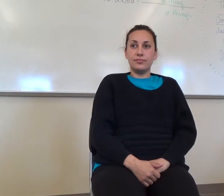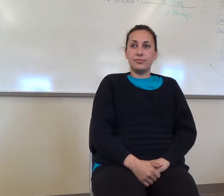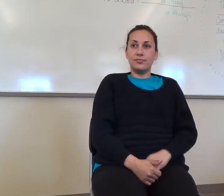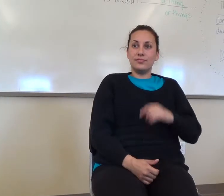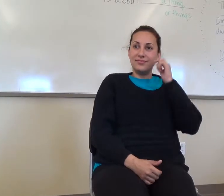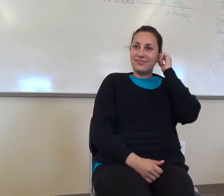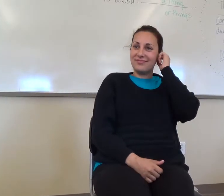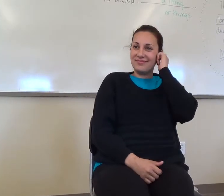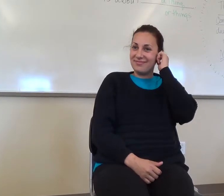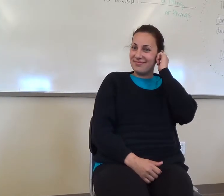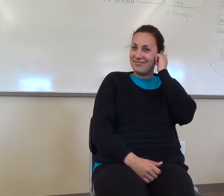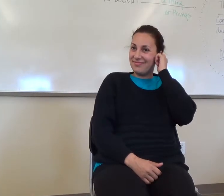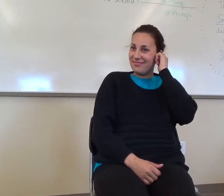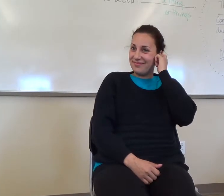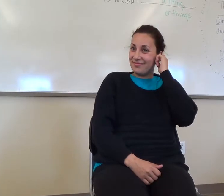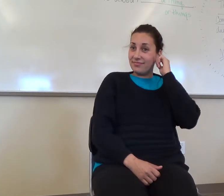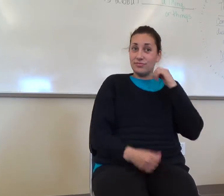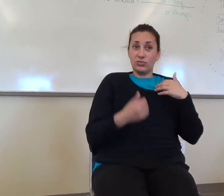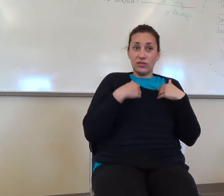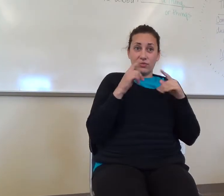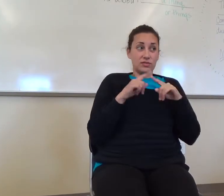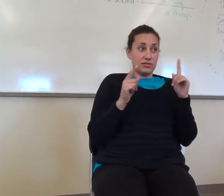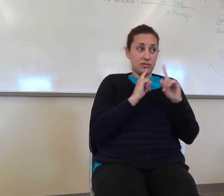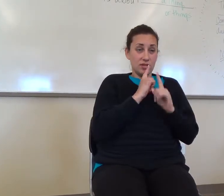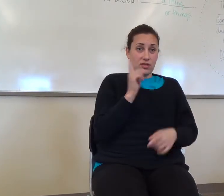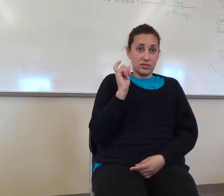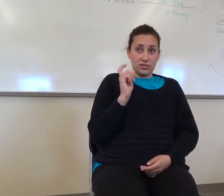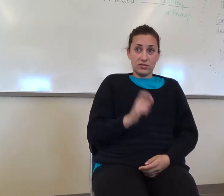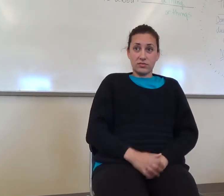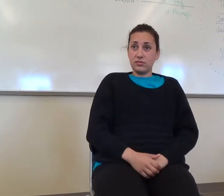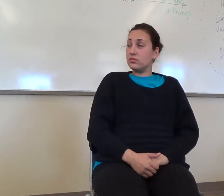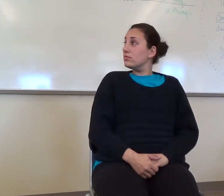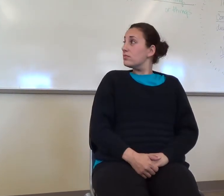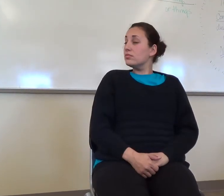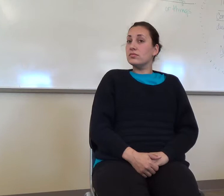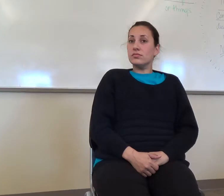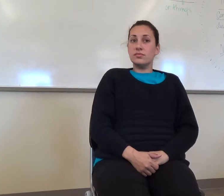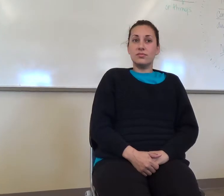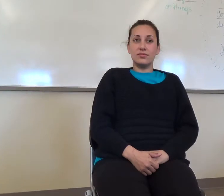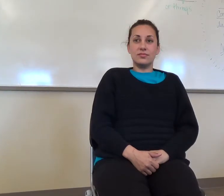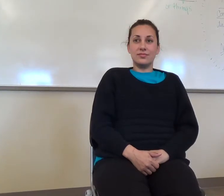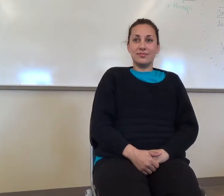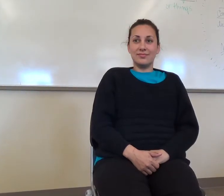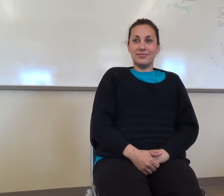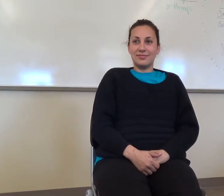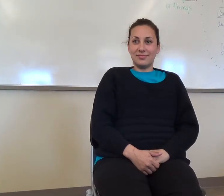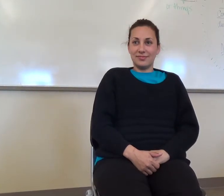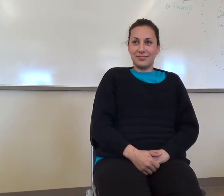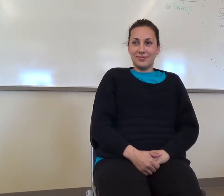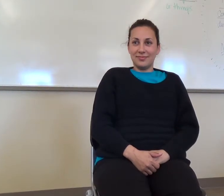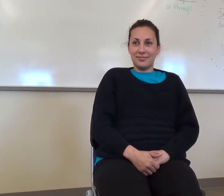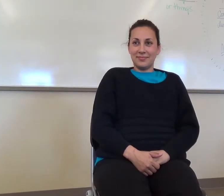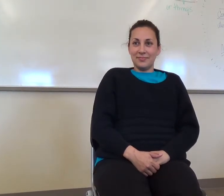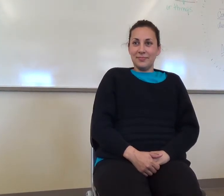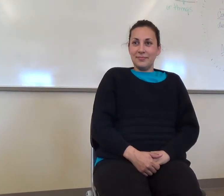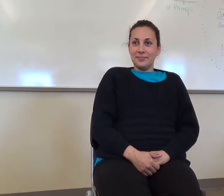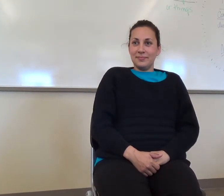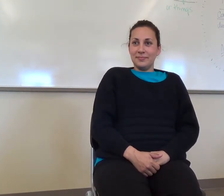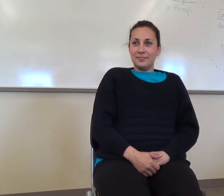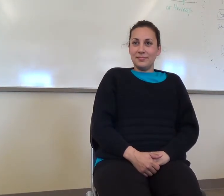Anybody get anything different for that? This paragraph is about rocks? No, it's